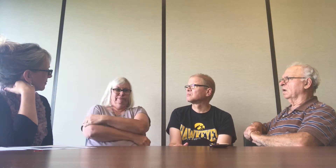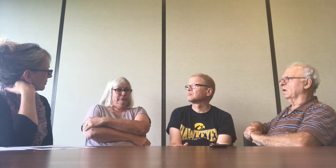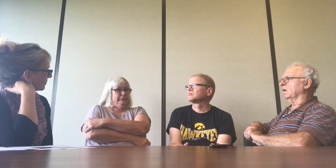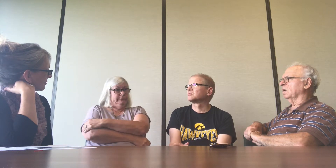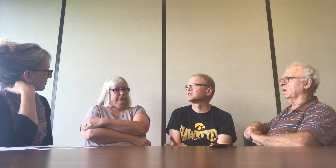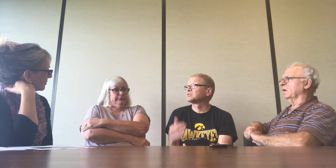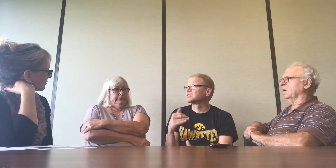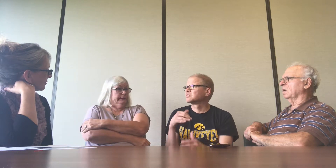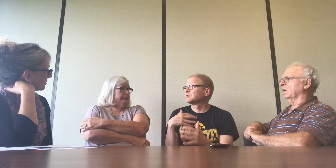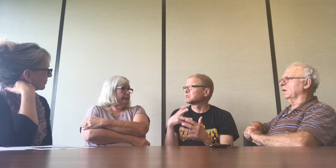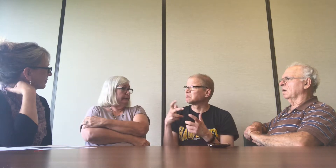It was odd.